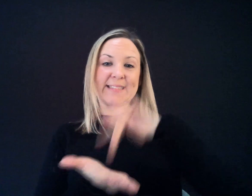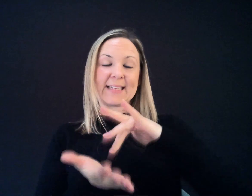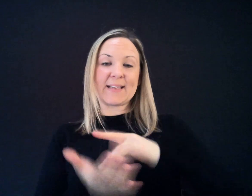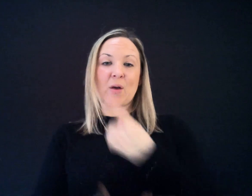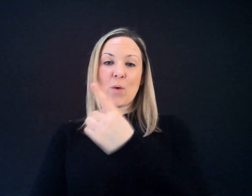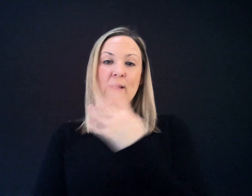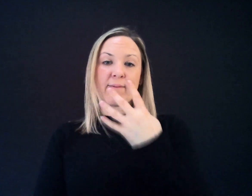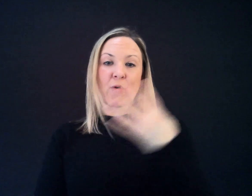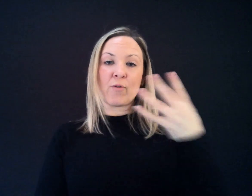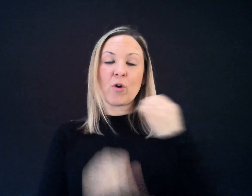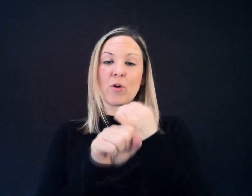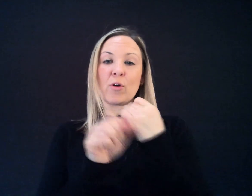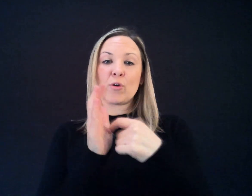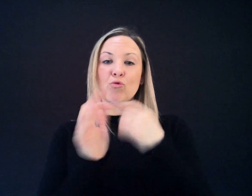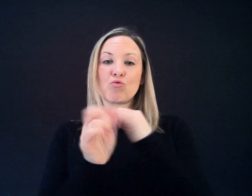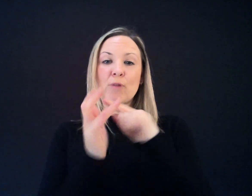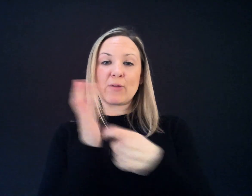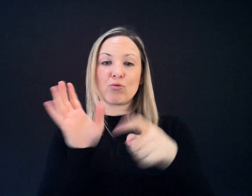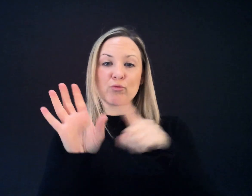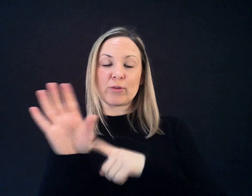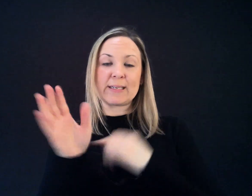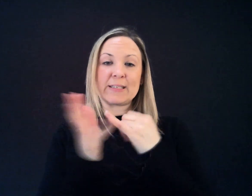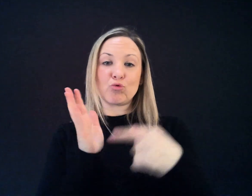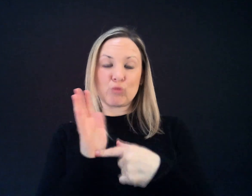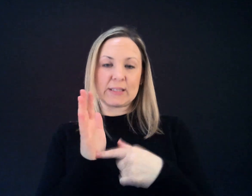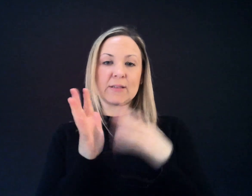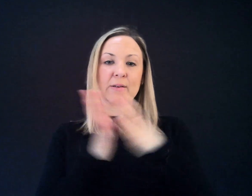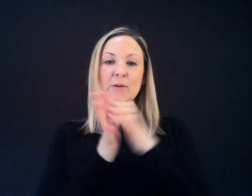Street, Wembley in Perth.